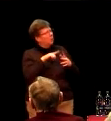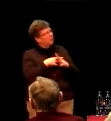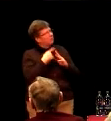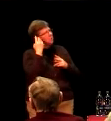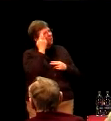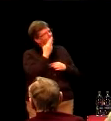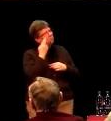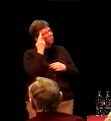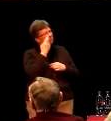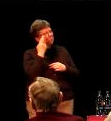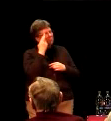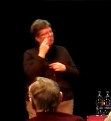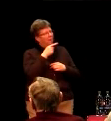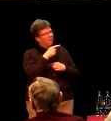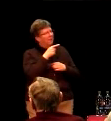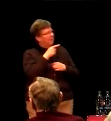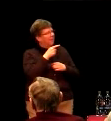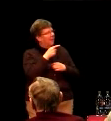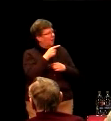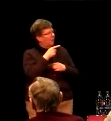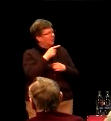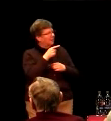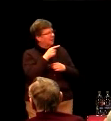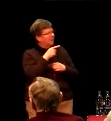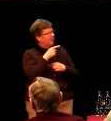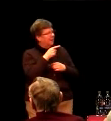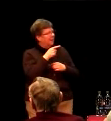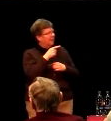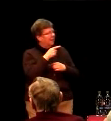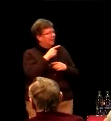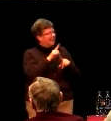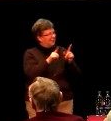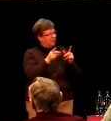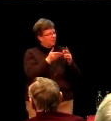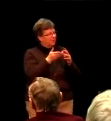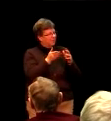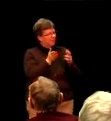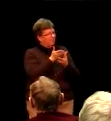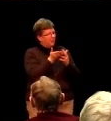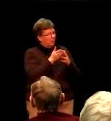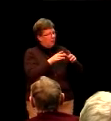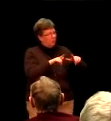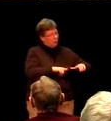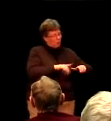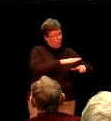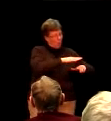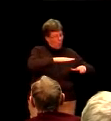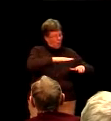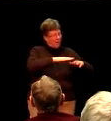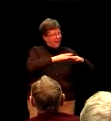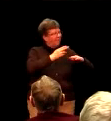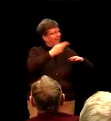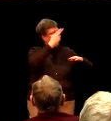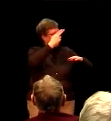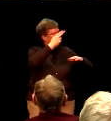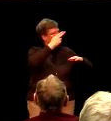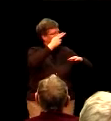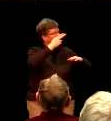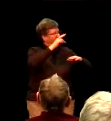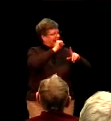that there's a coupling between the lower part of the atmosphere and the upper part of the atmosphere. And so